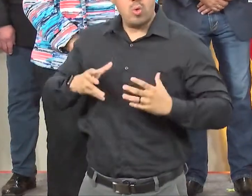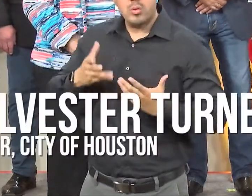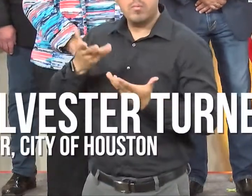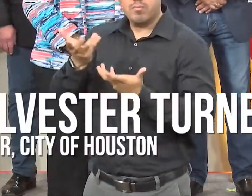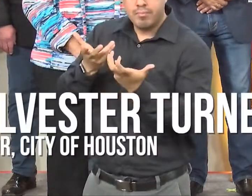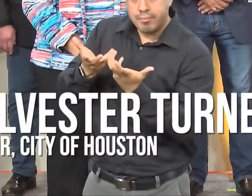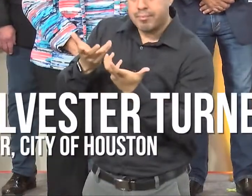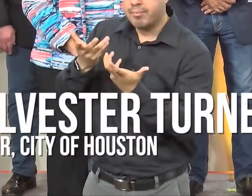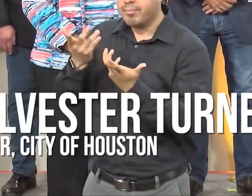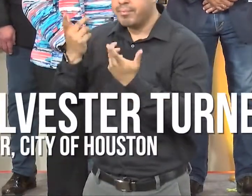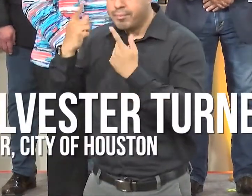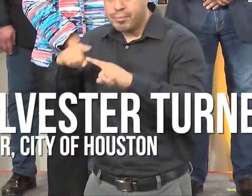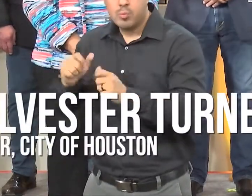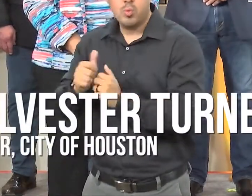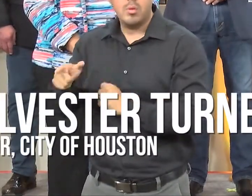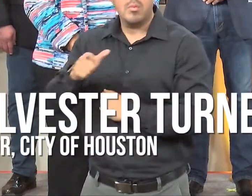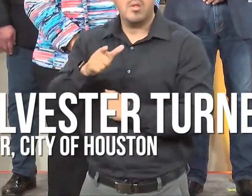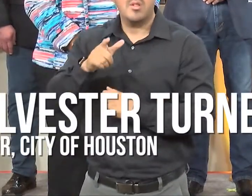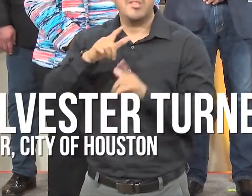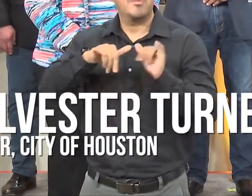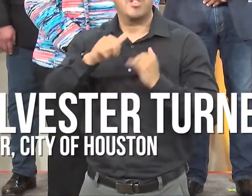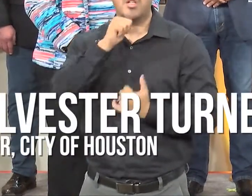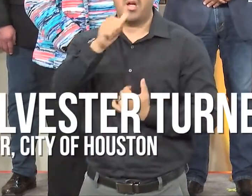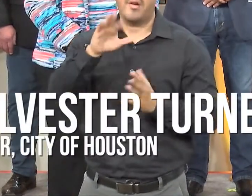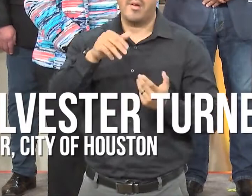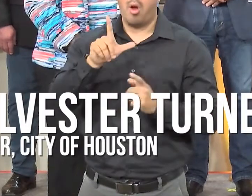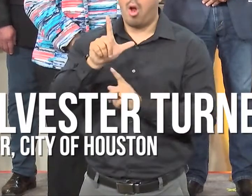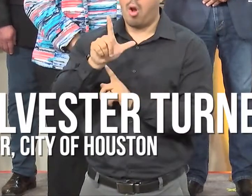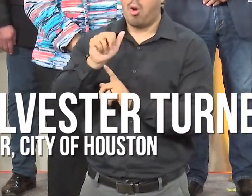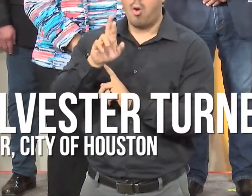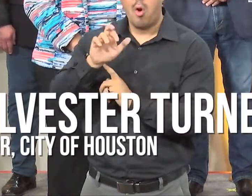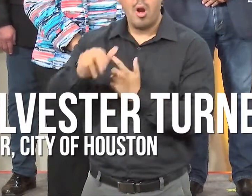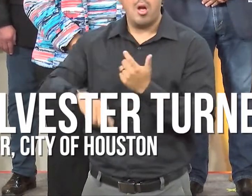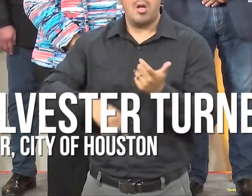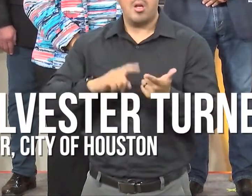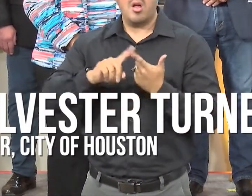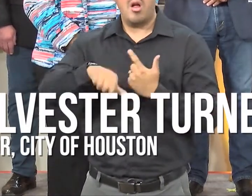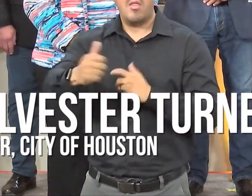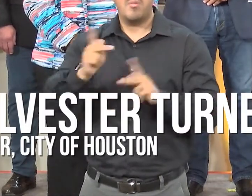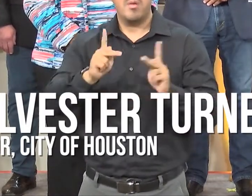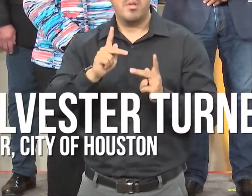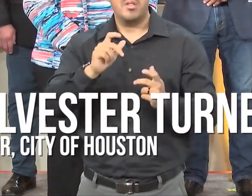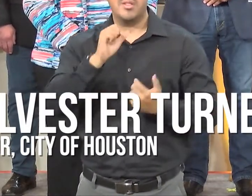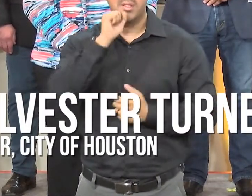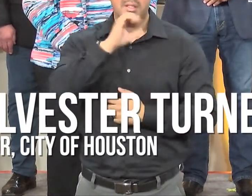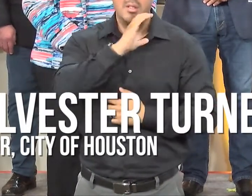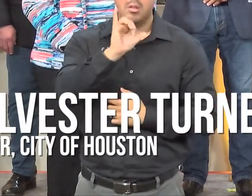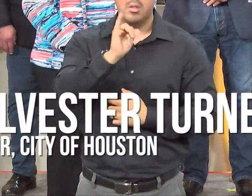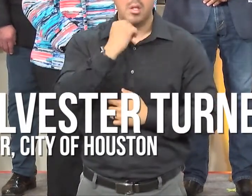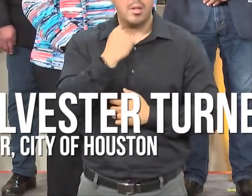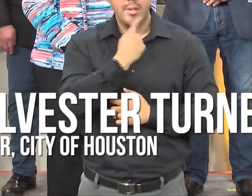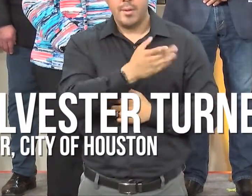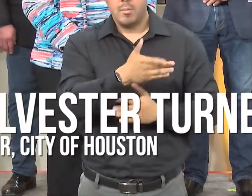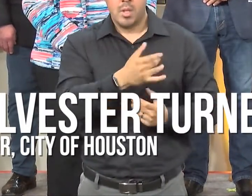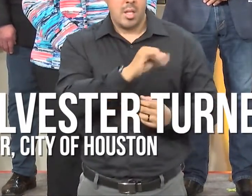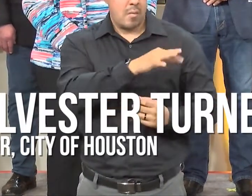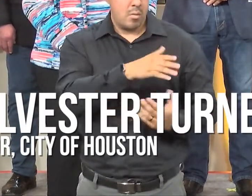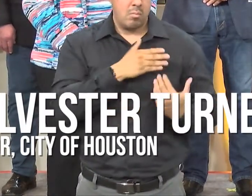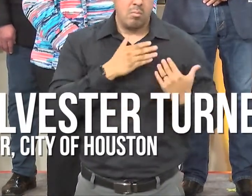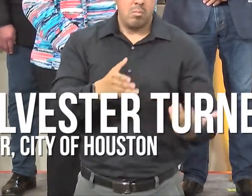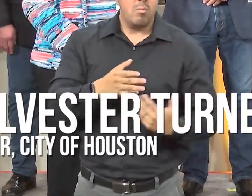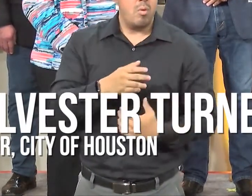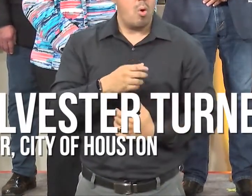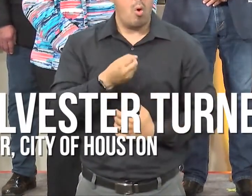the same time, don't say to Ms. Lark, as well as others, especially to our seniors, either you move forward with this